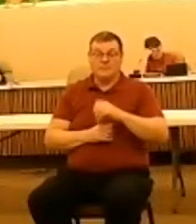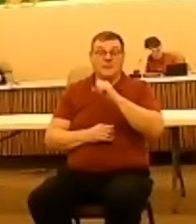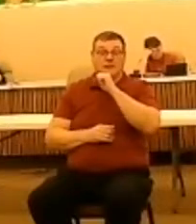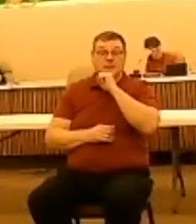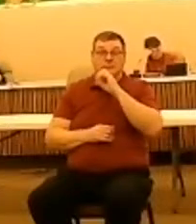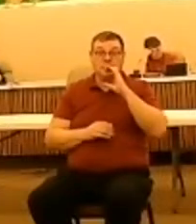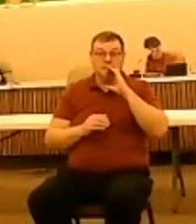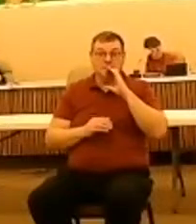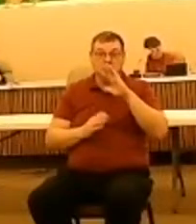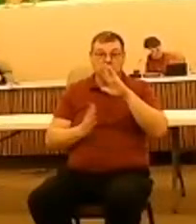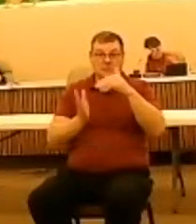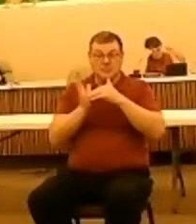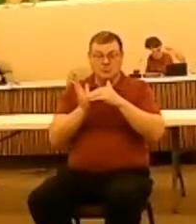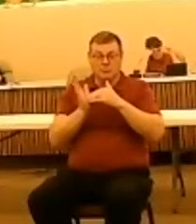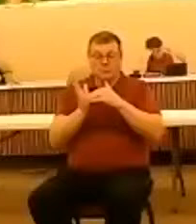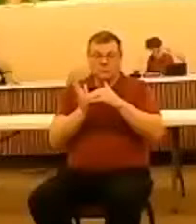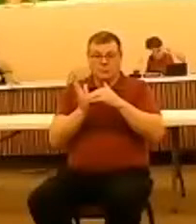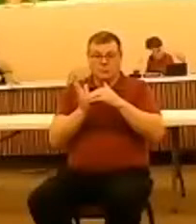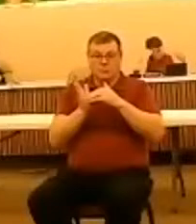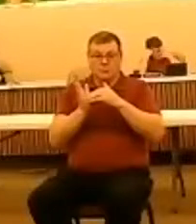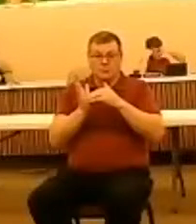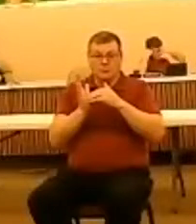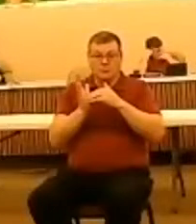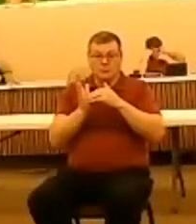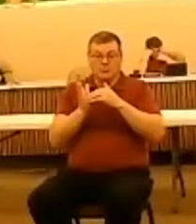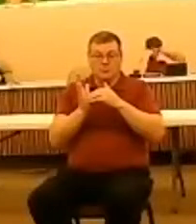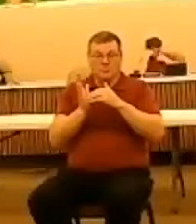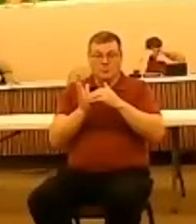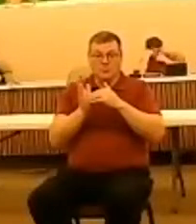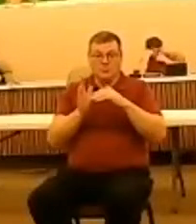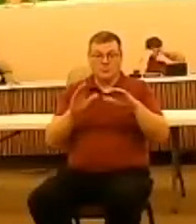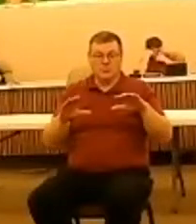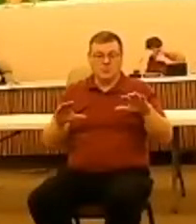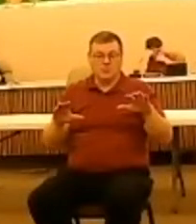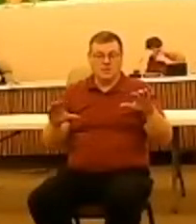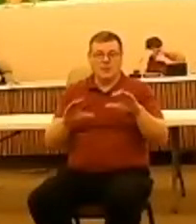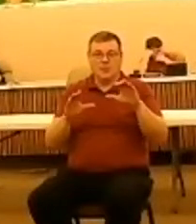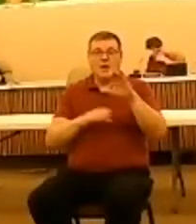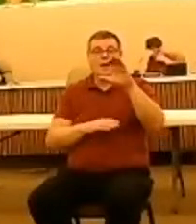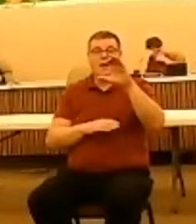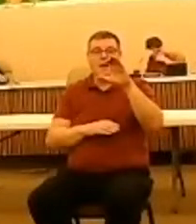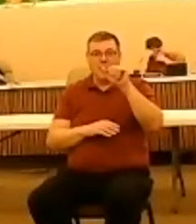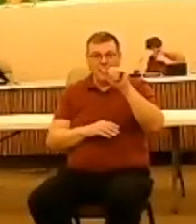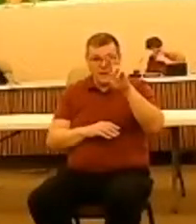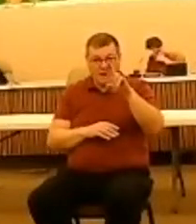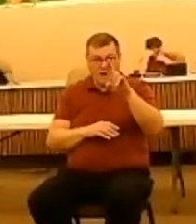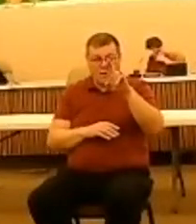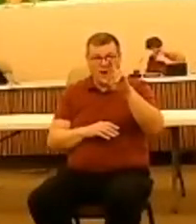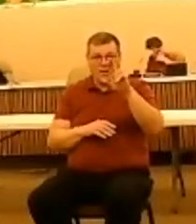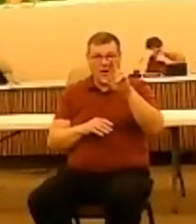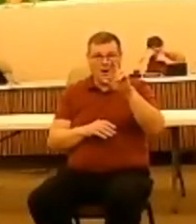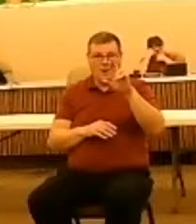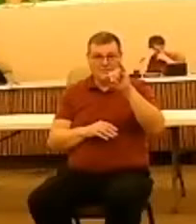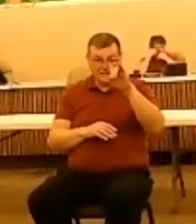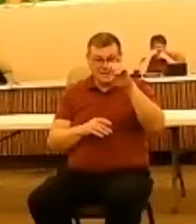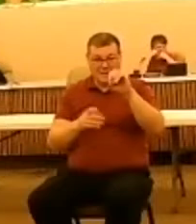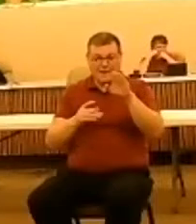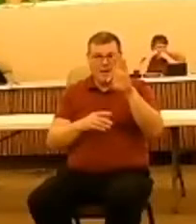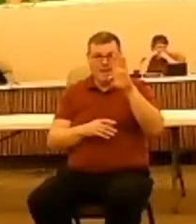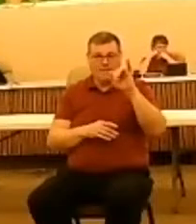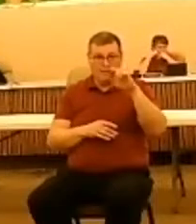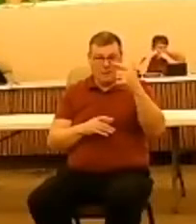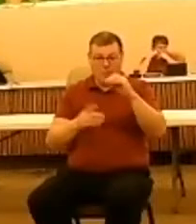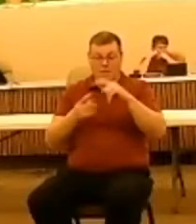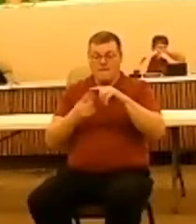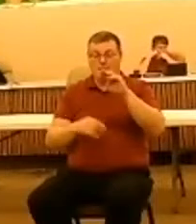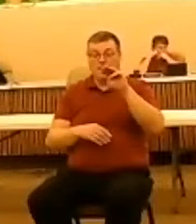Center is doing car side bingo on Mondays at 10:30,